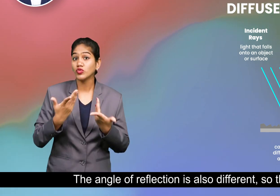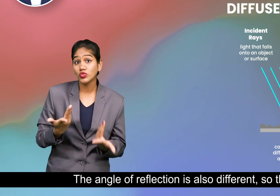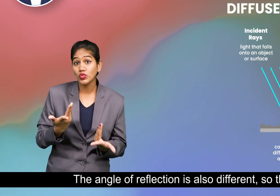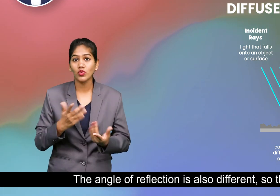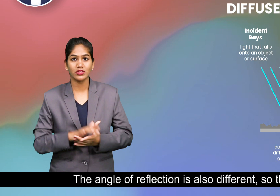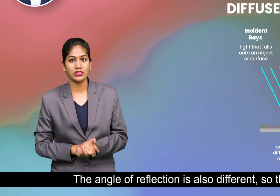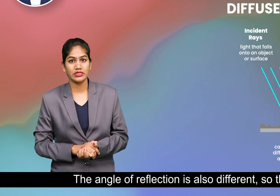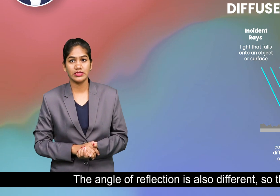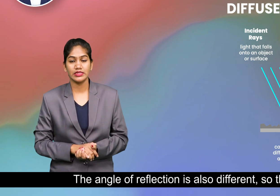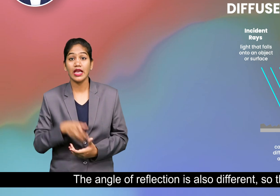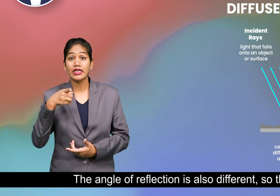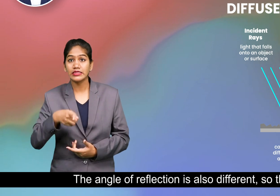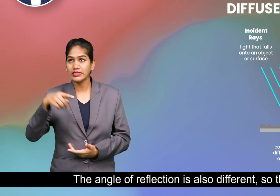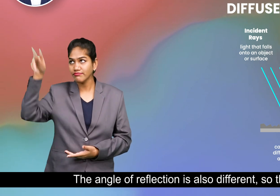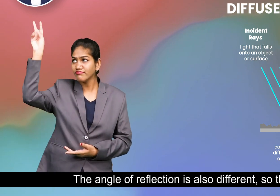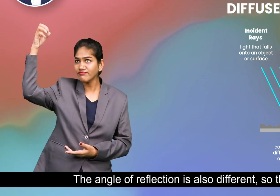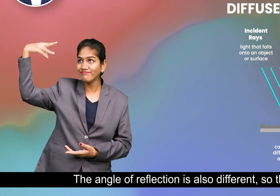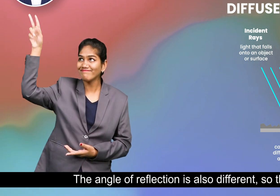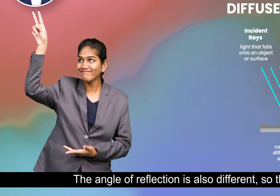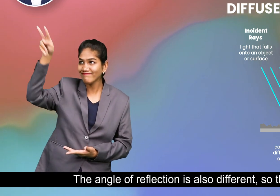So, the reflected light